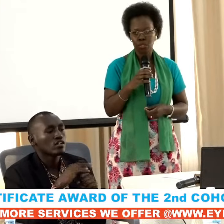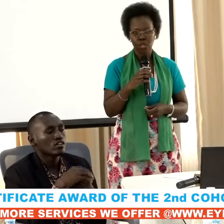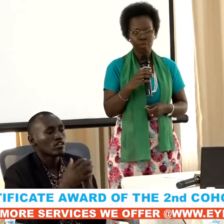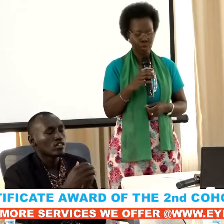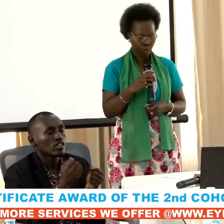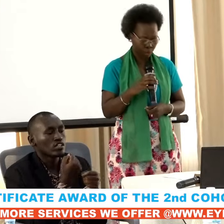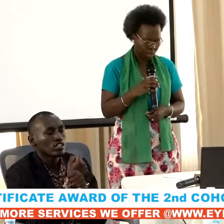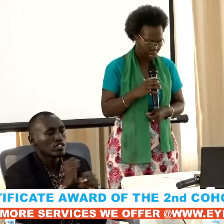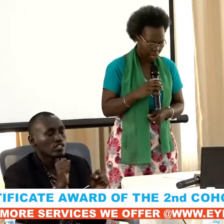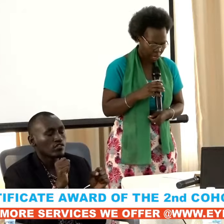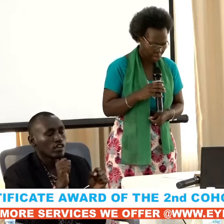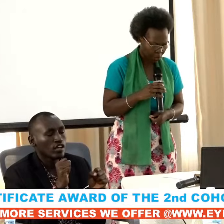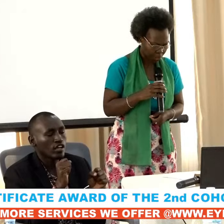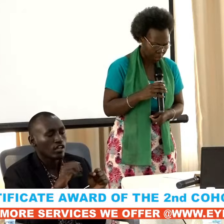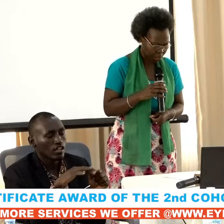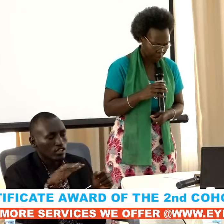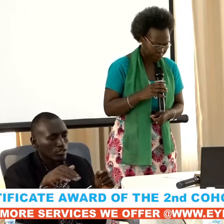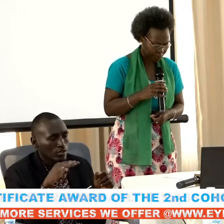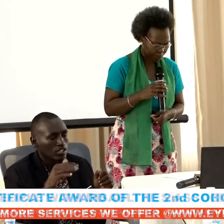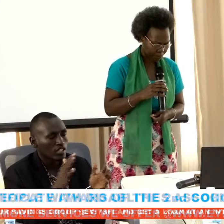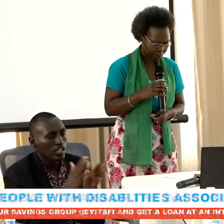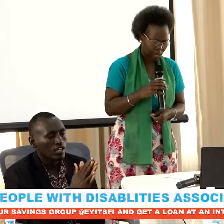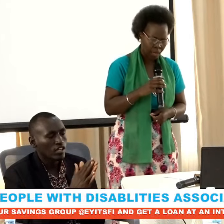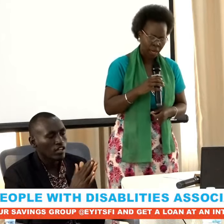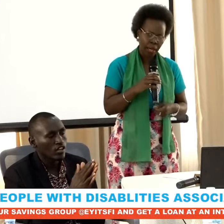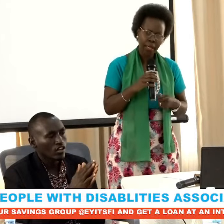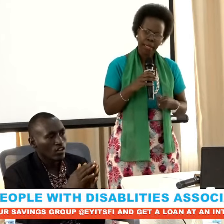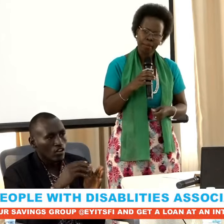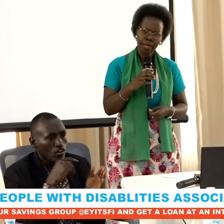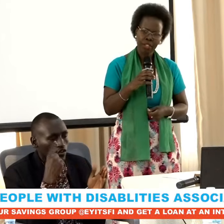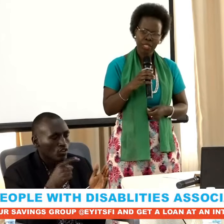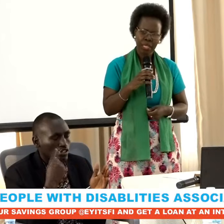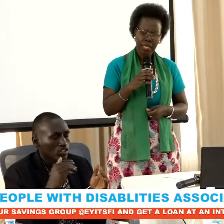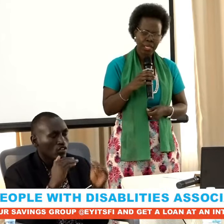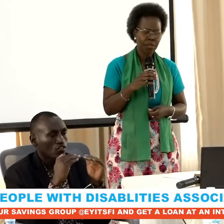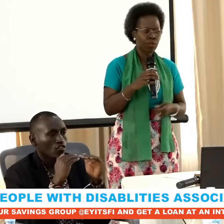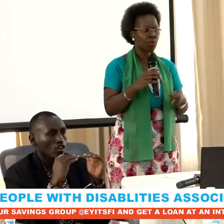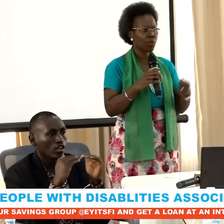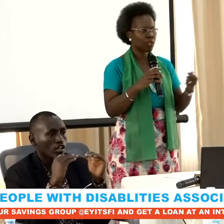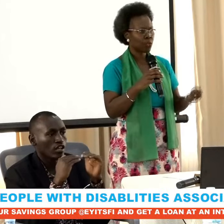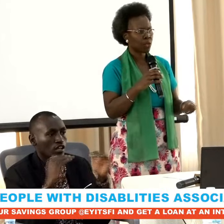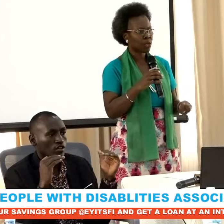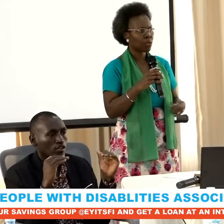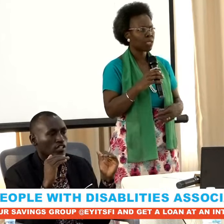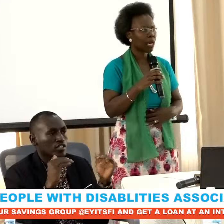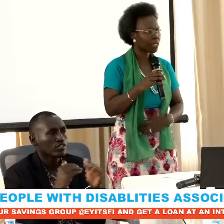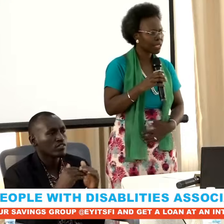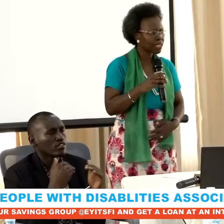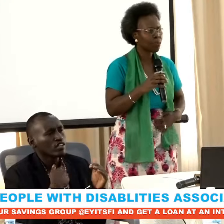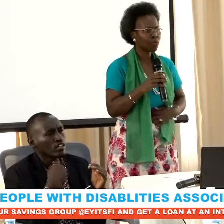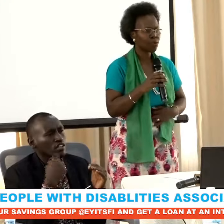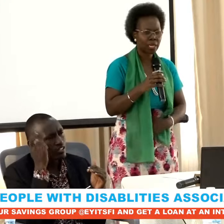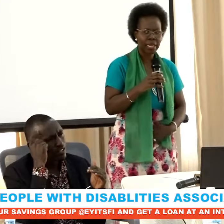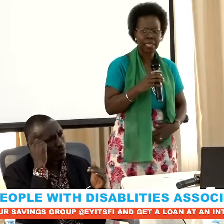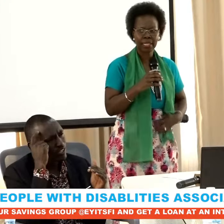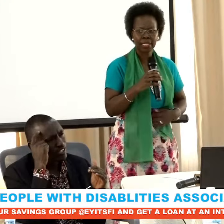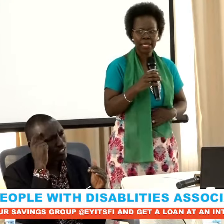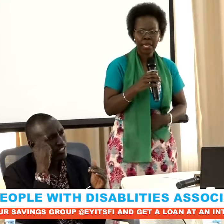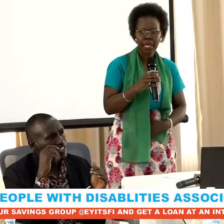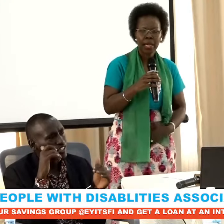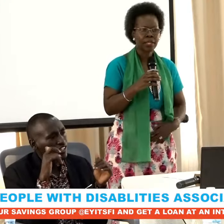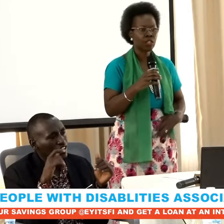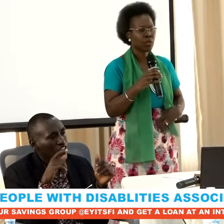to champion equity. I can imagine that lady who went to the doctor and just kept doing like